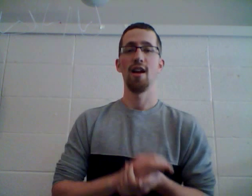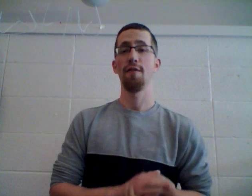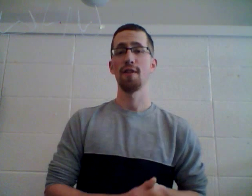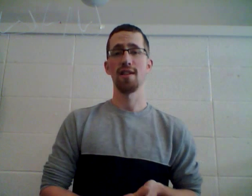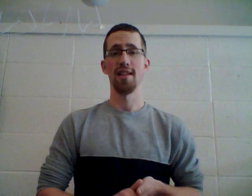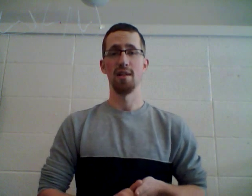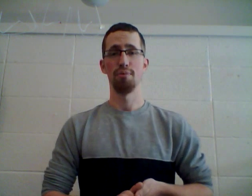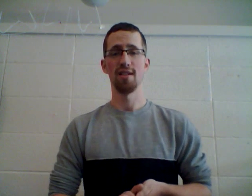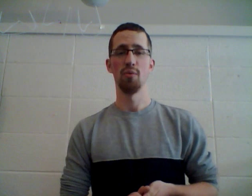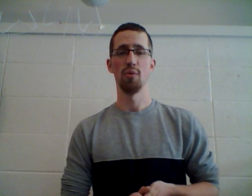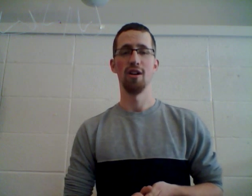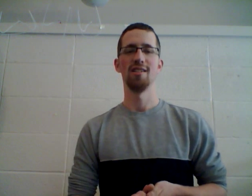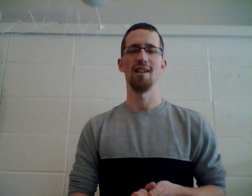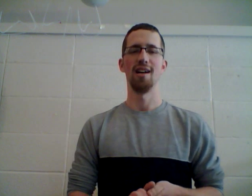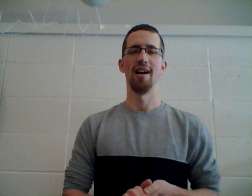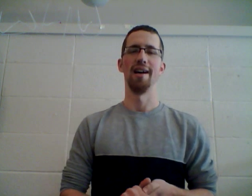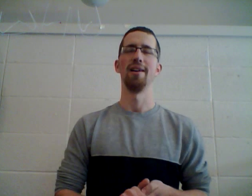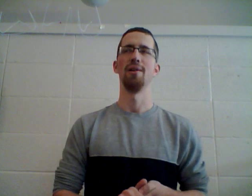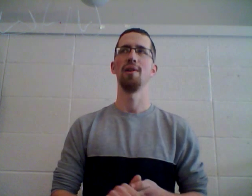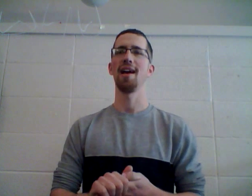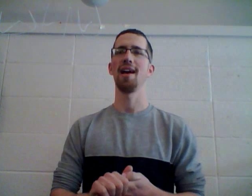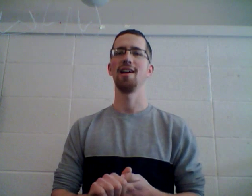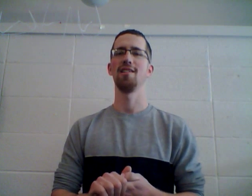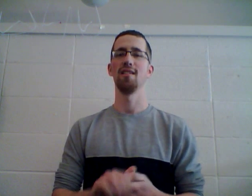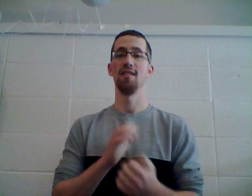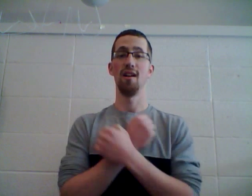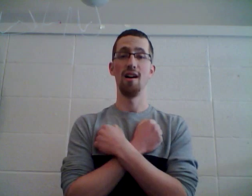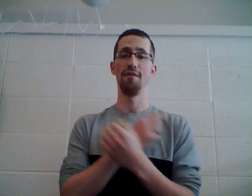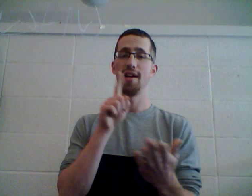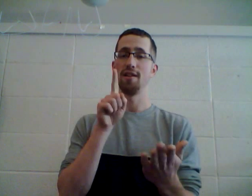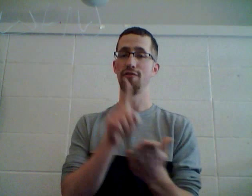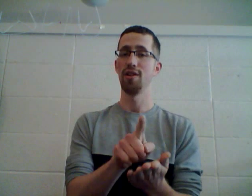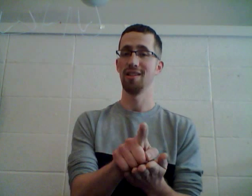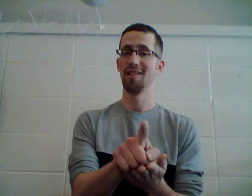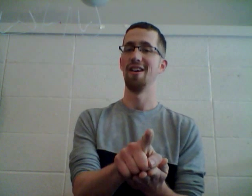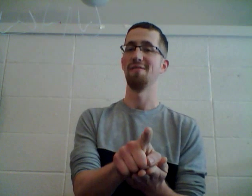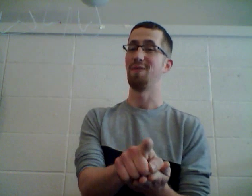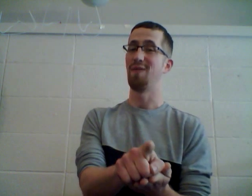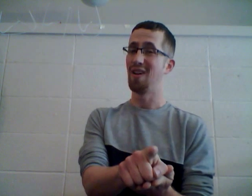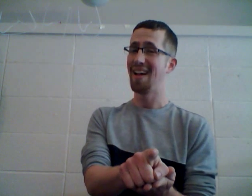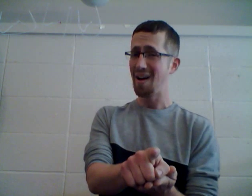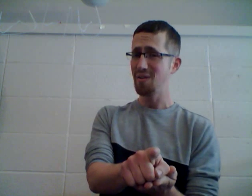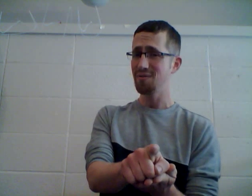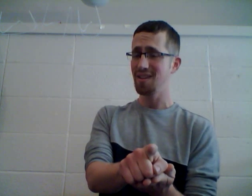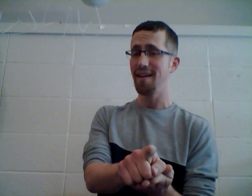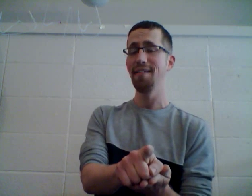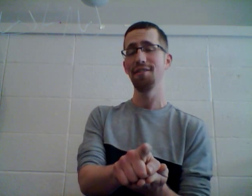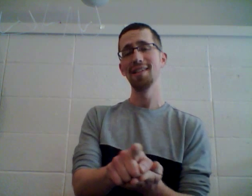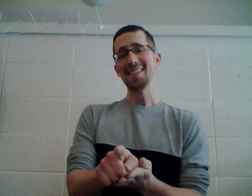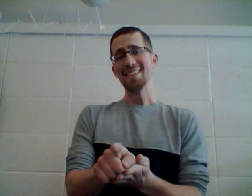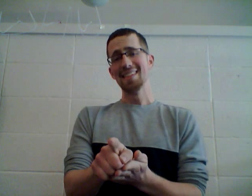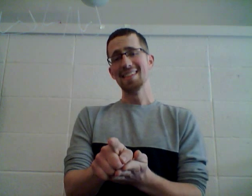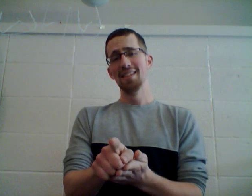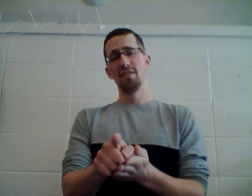Now for the slightly depressing words. We had love and to fall in love, but to fall out of love,